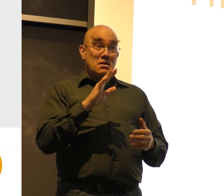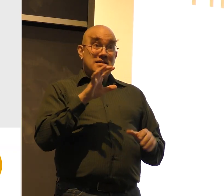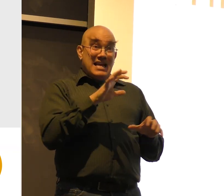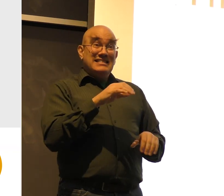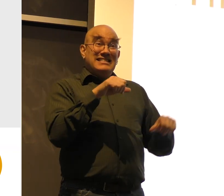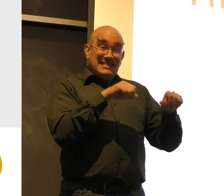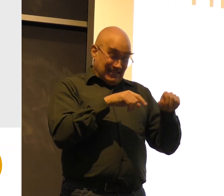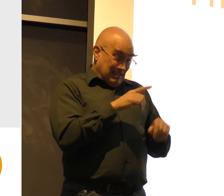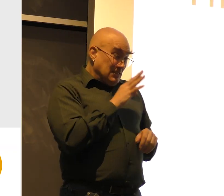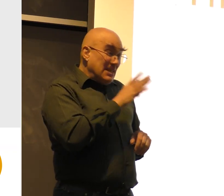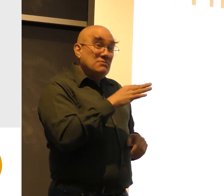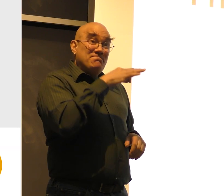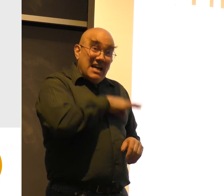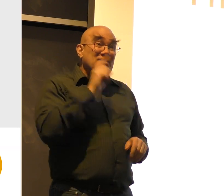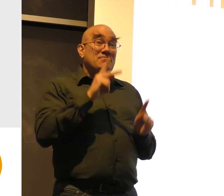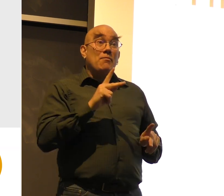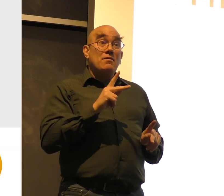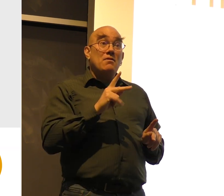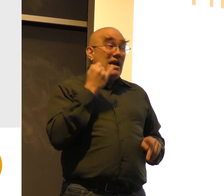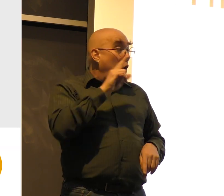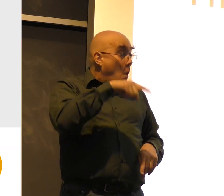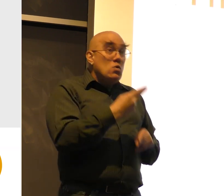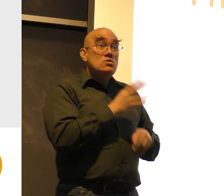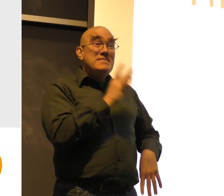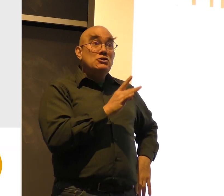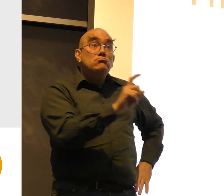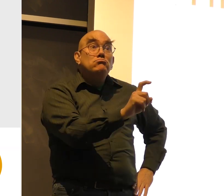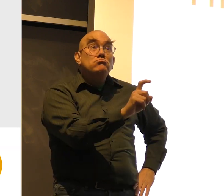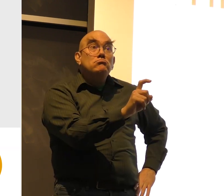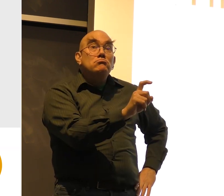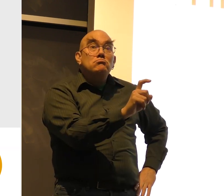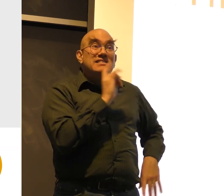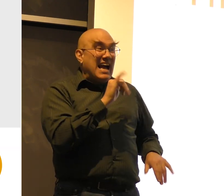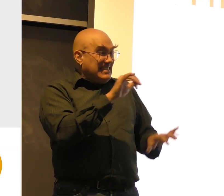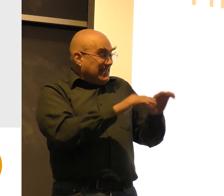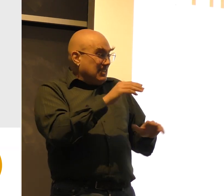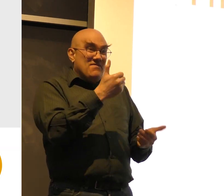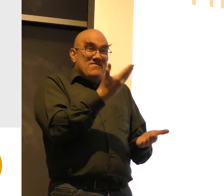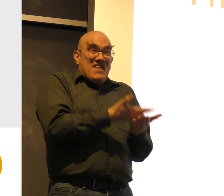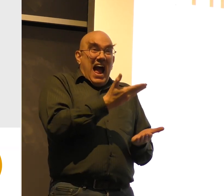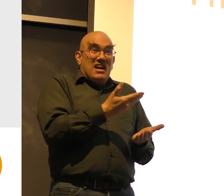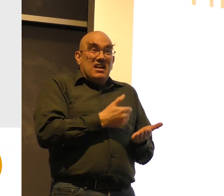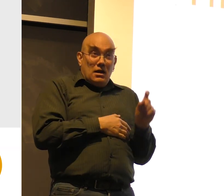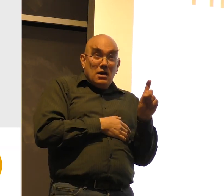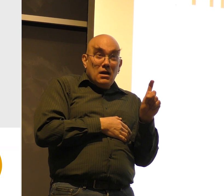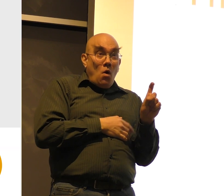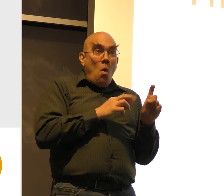Nobody's thinking deeper than that. They think, well, speech benefits people, but only people who use speech? Is that a